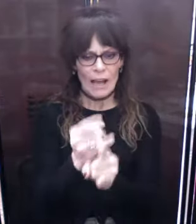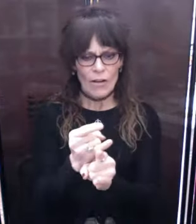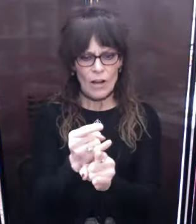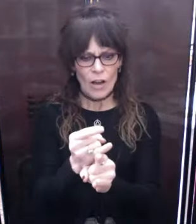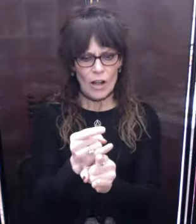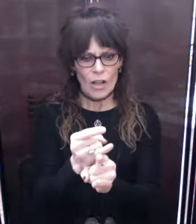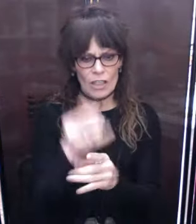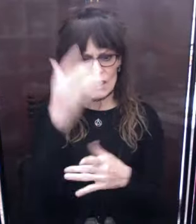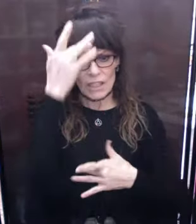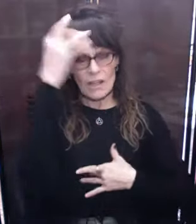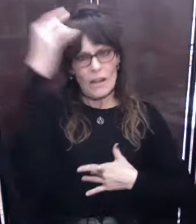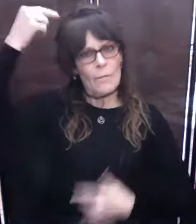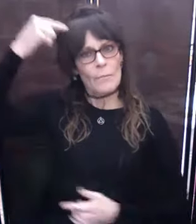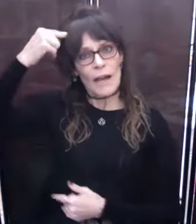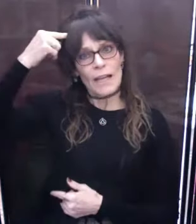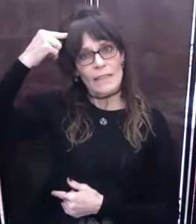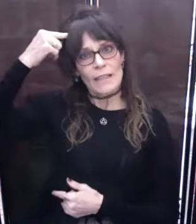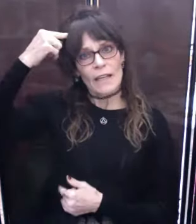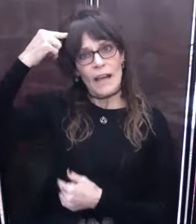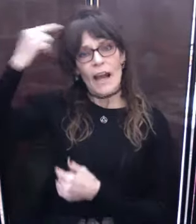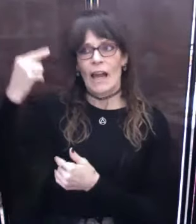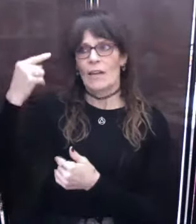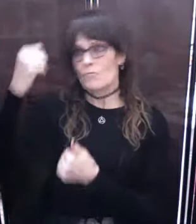drink right up until I forget to remember, and then I drink.